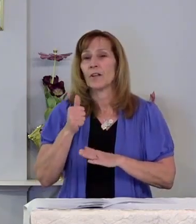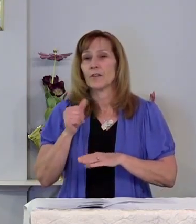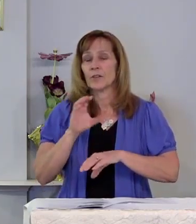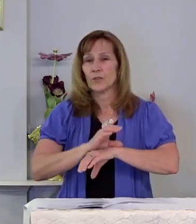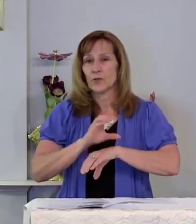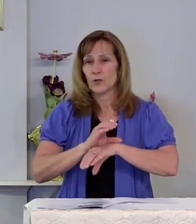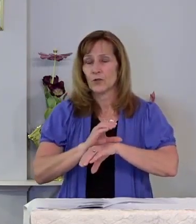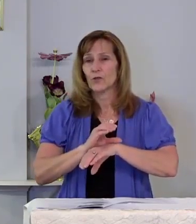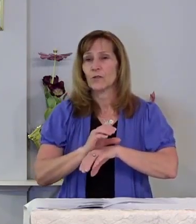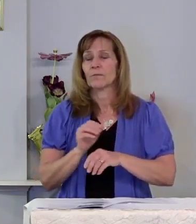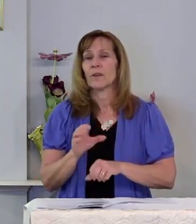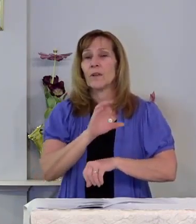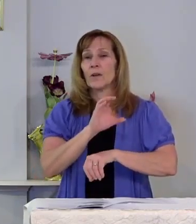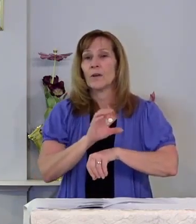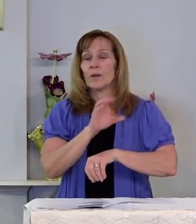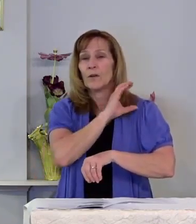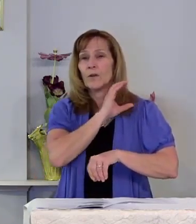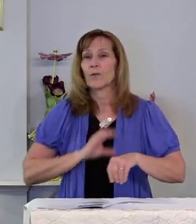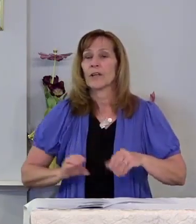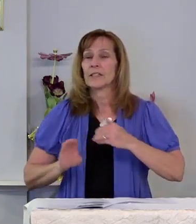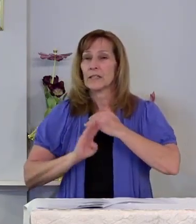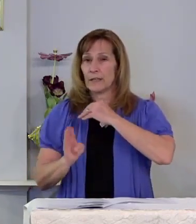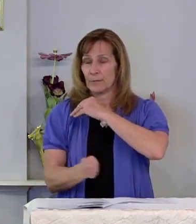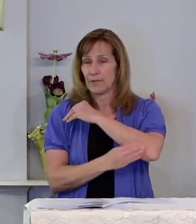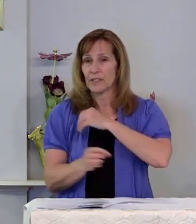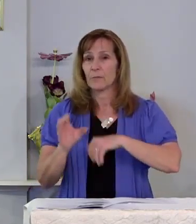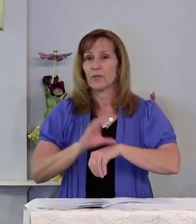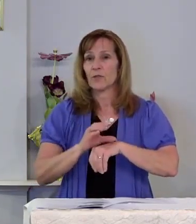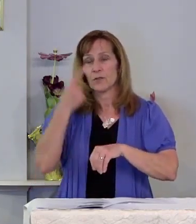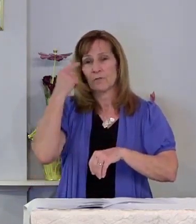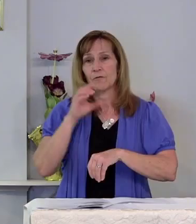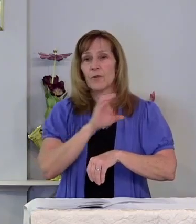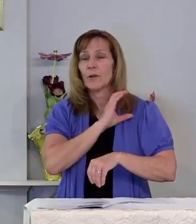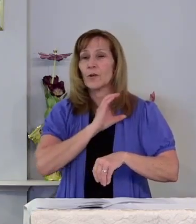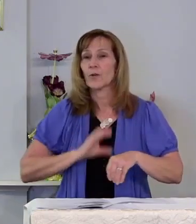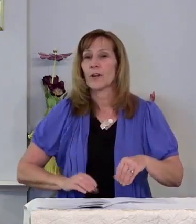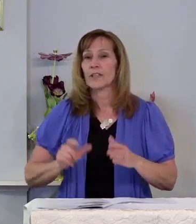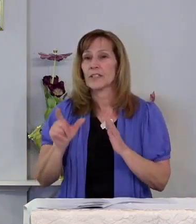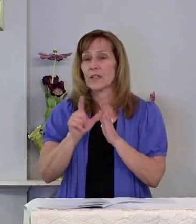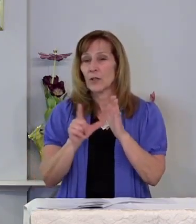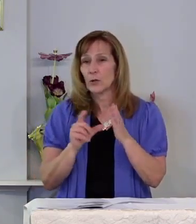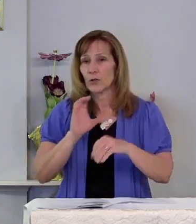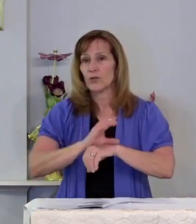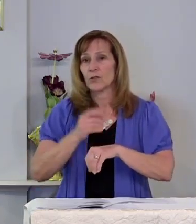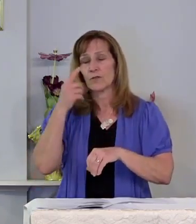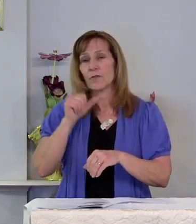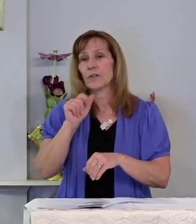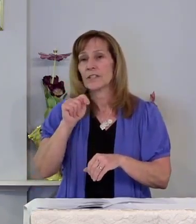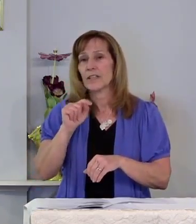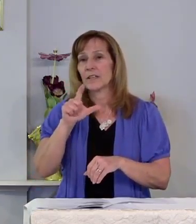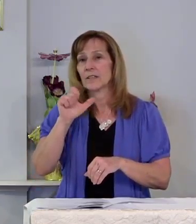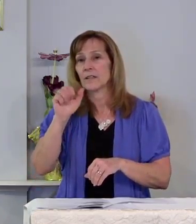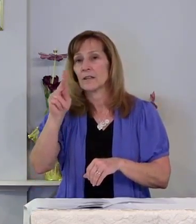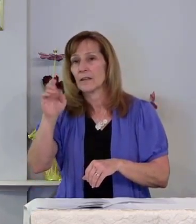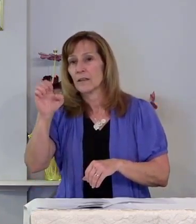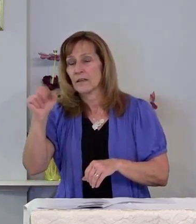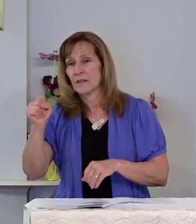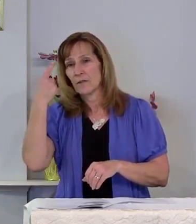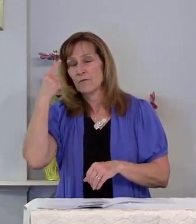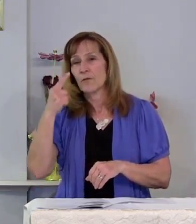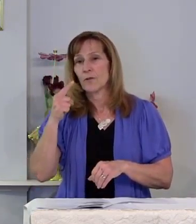Holy God of resurrection, fill us with your Holy Spirit to announce the new life you give through